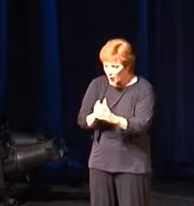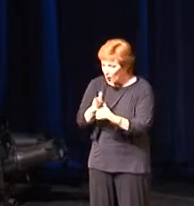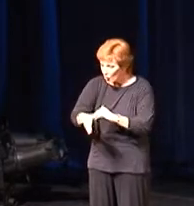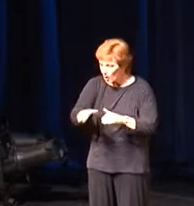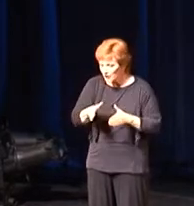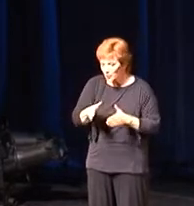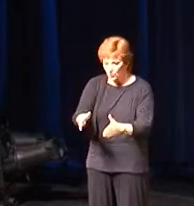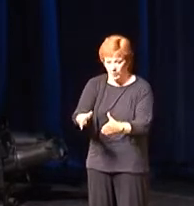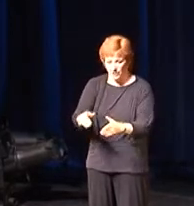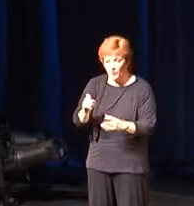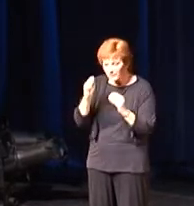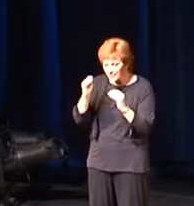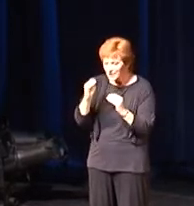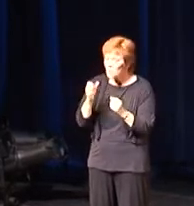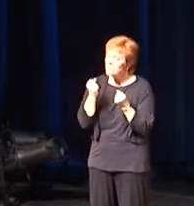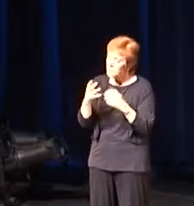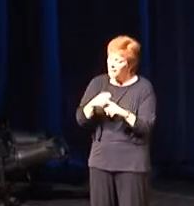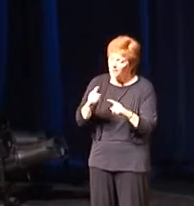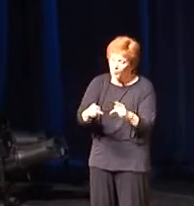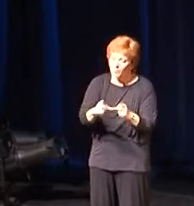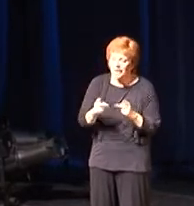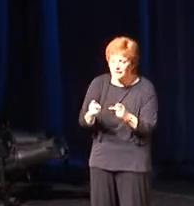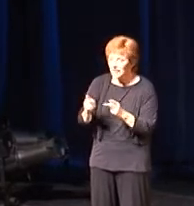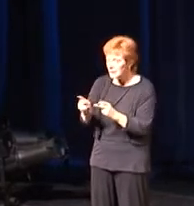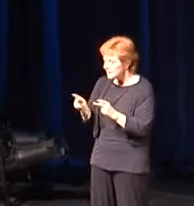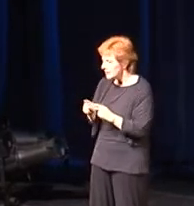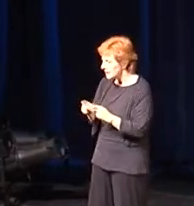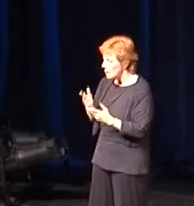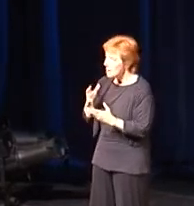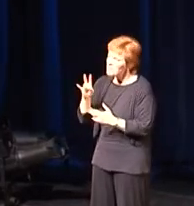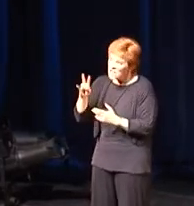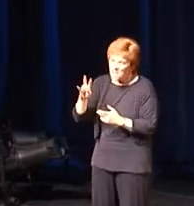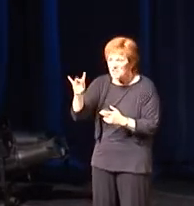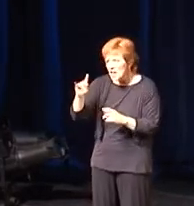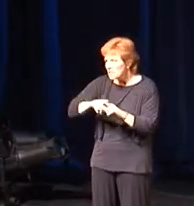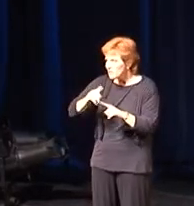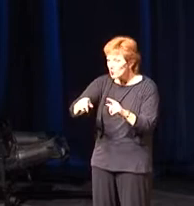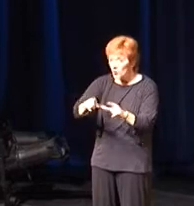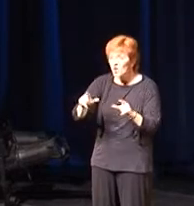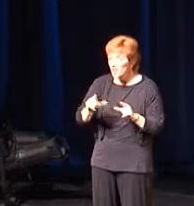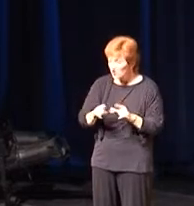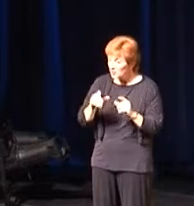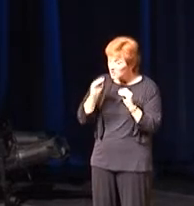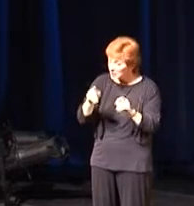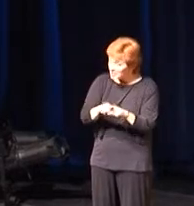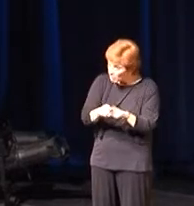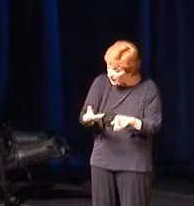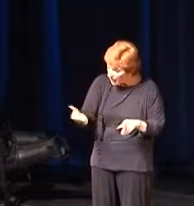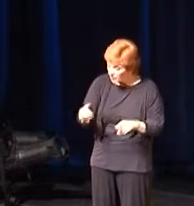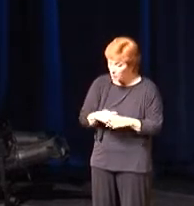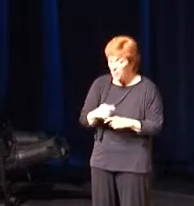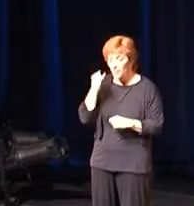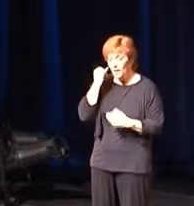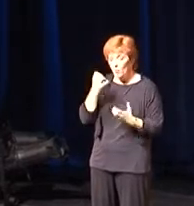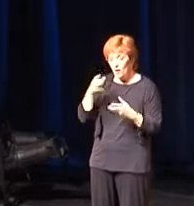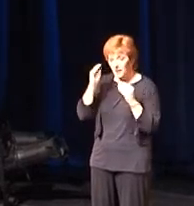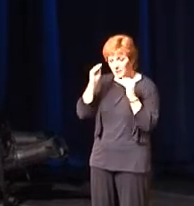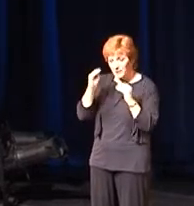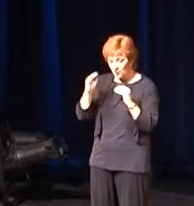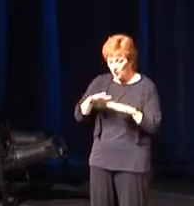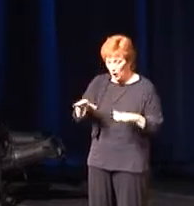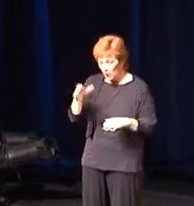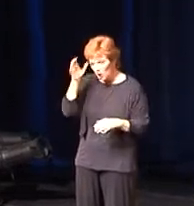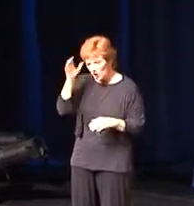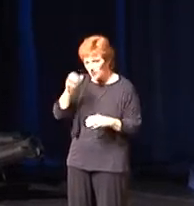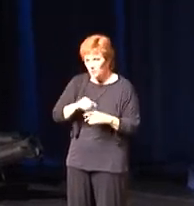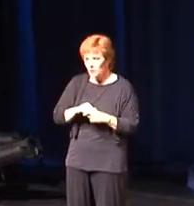I got to teach it in many different locations, maybe 7 or 8 locations. Let's say I want to teach a child the concept of